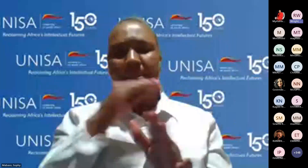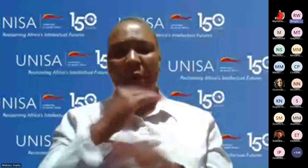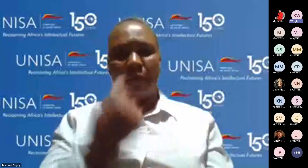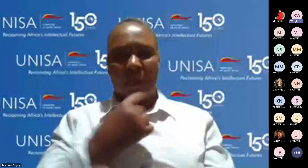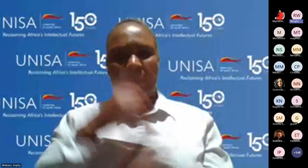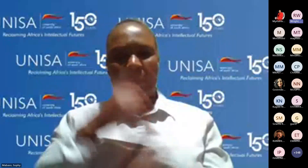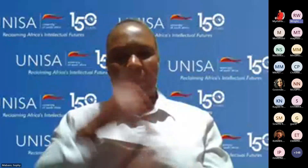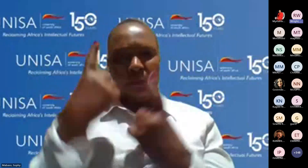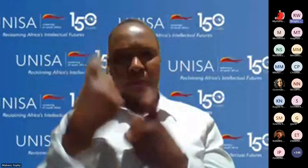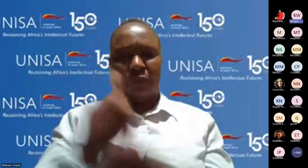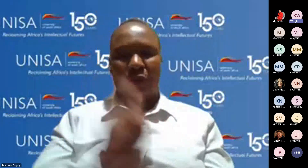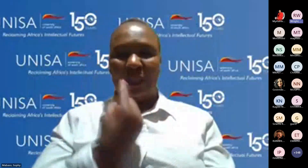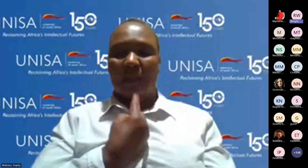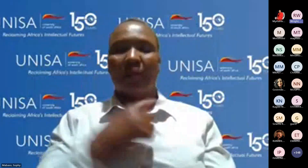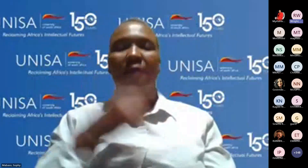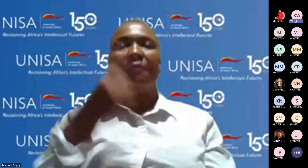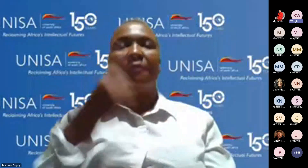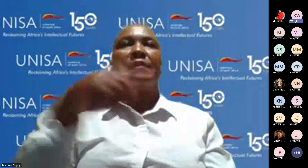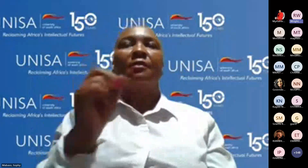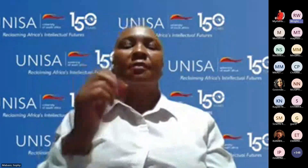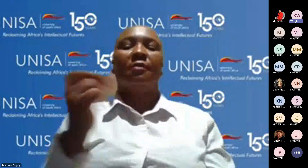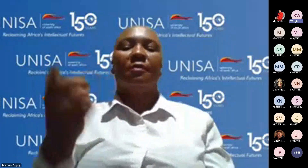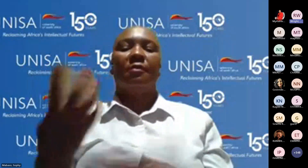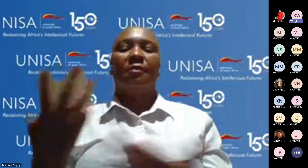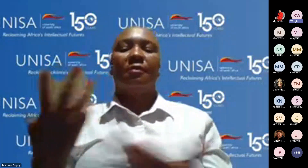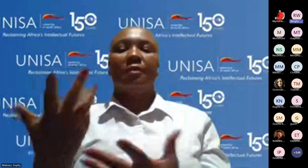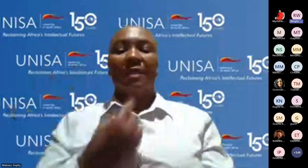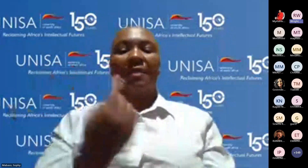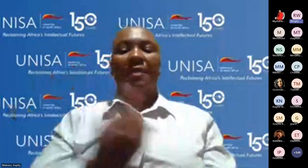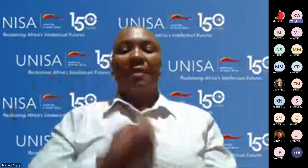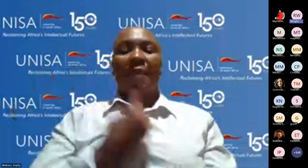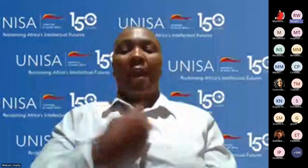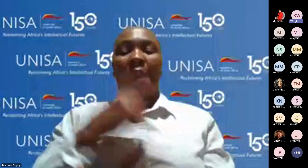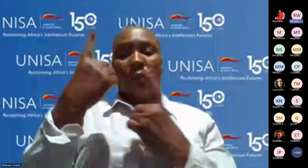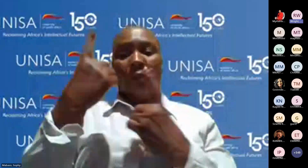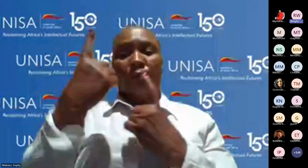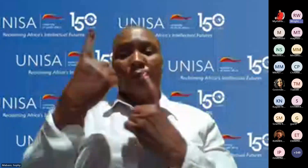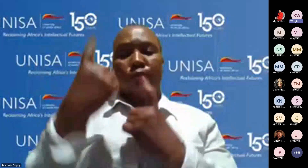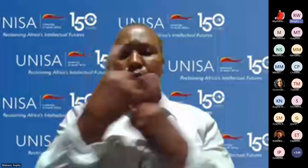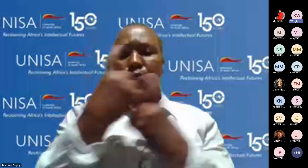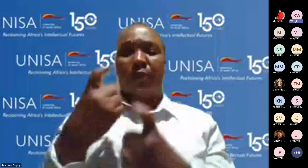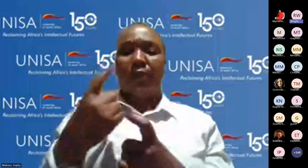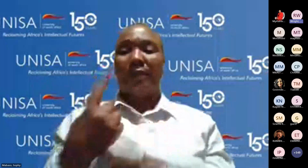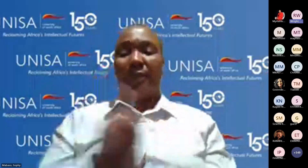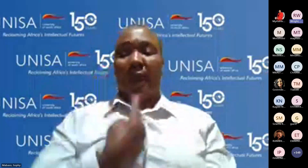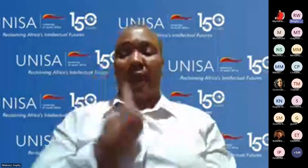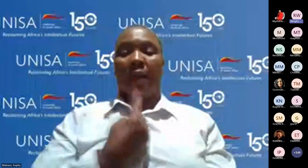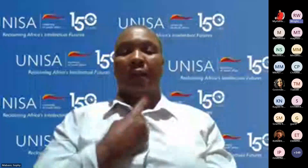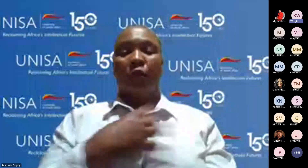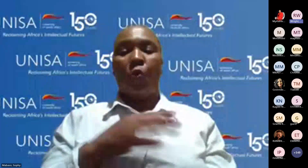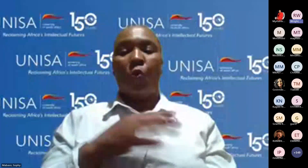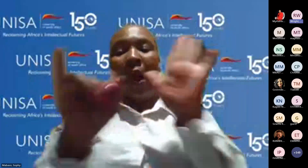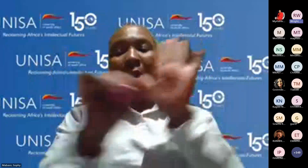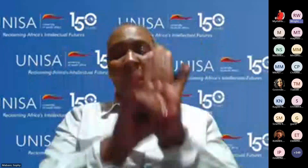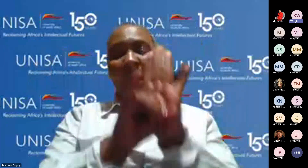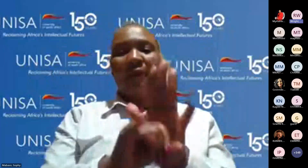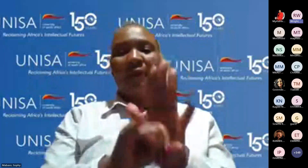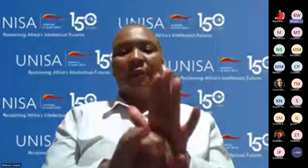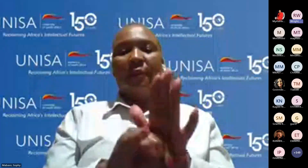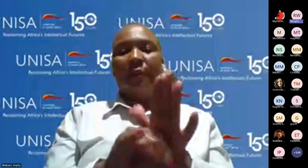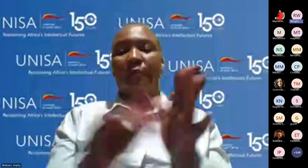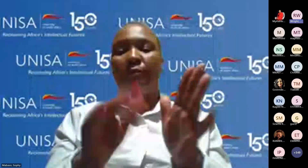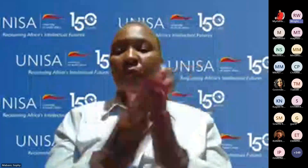will be, the first one will say a selfie for yourself, or it might ask for ID documents. So that can be your